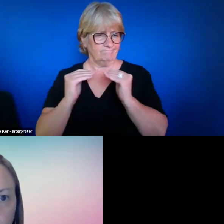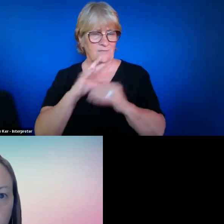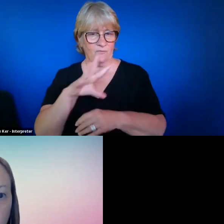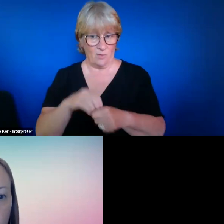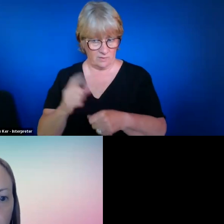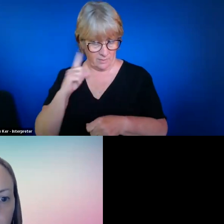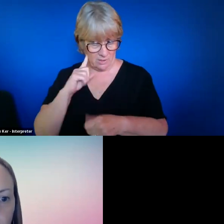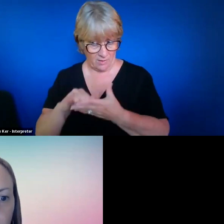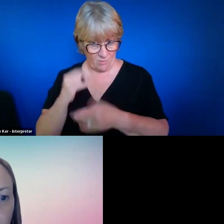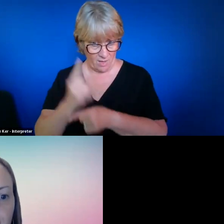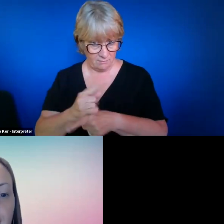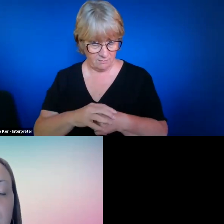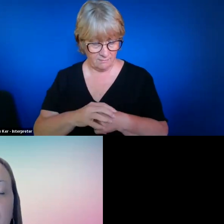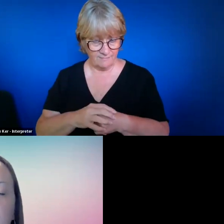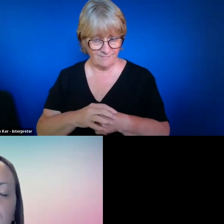right?